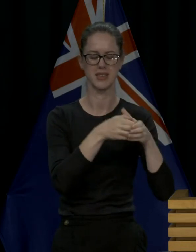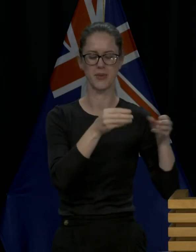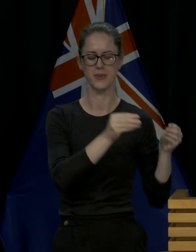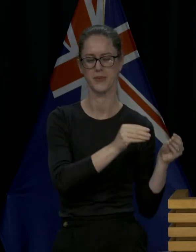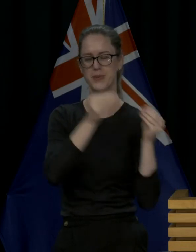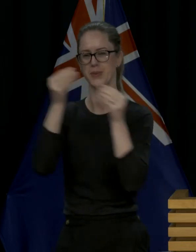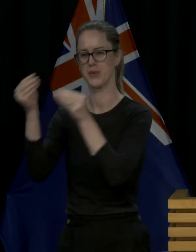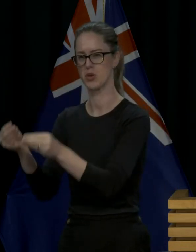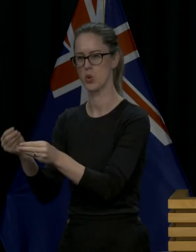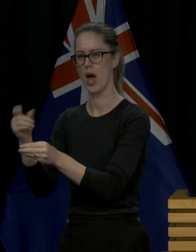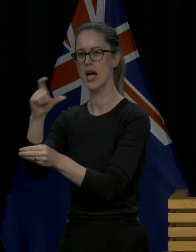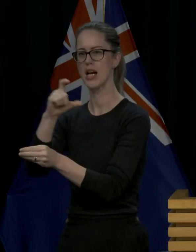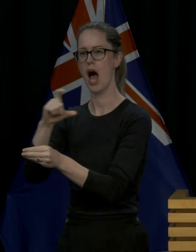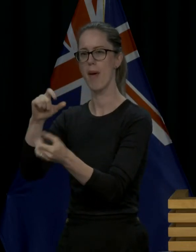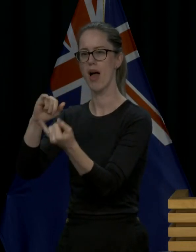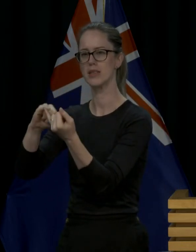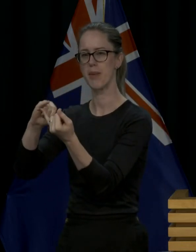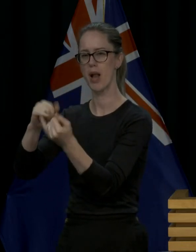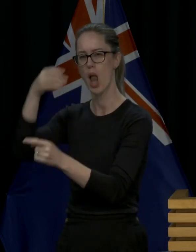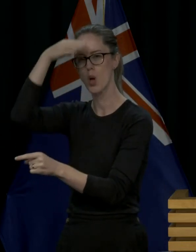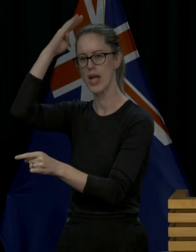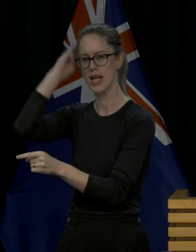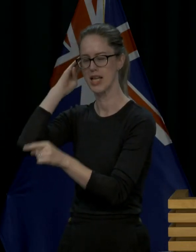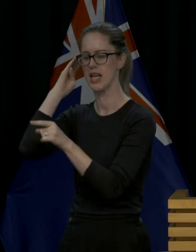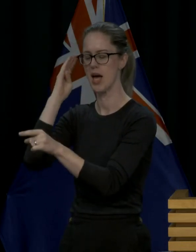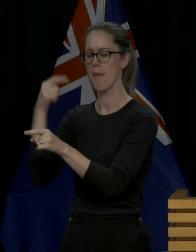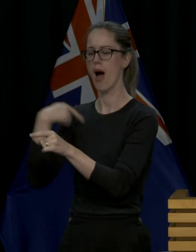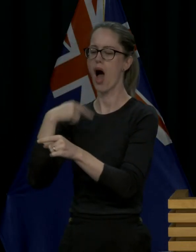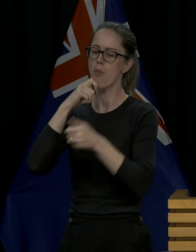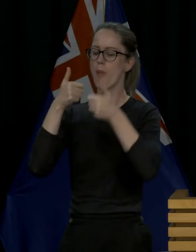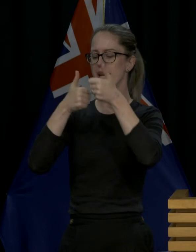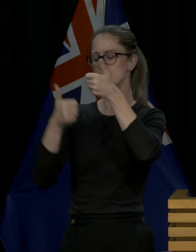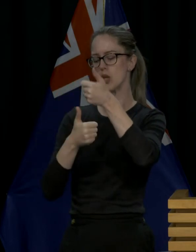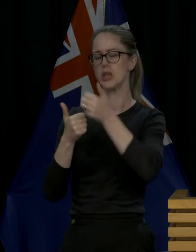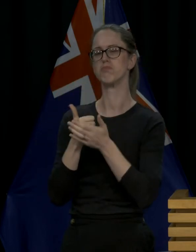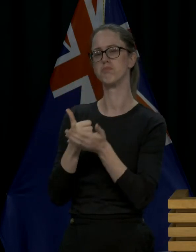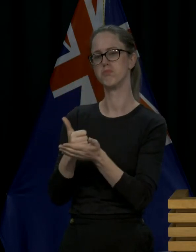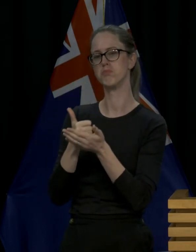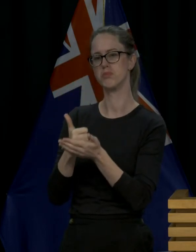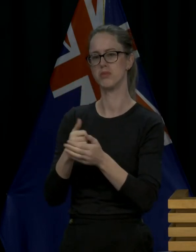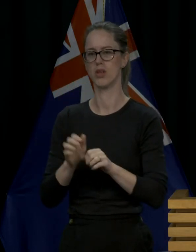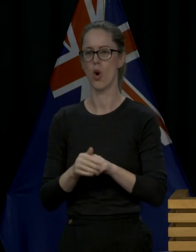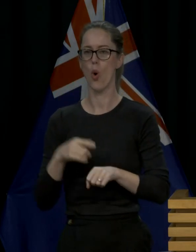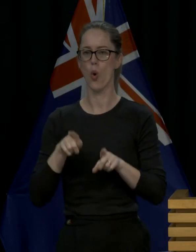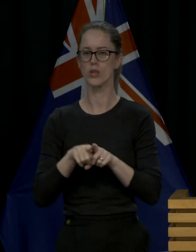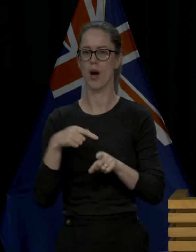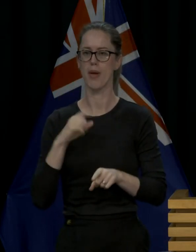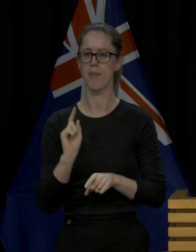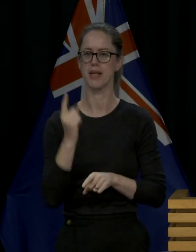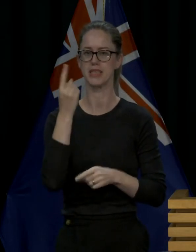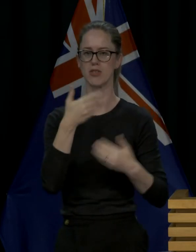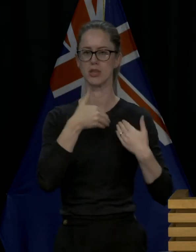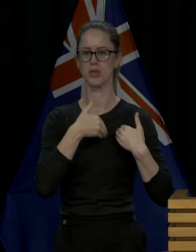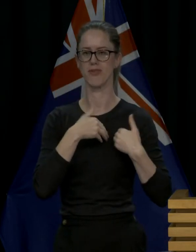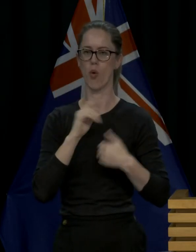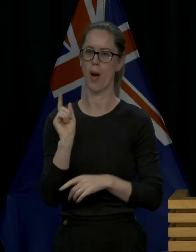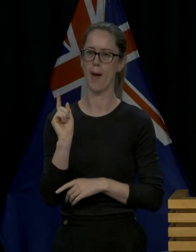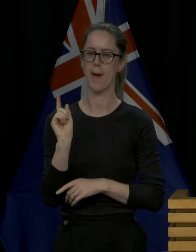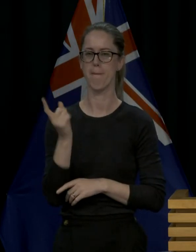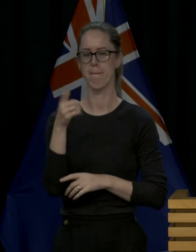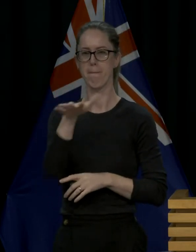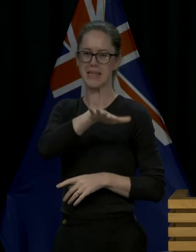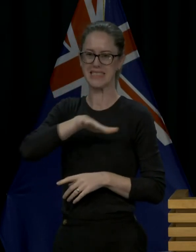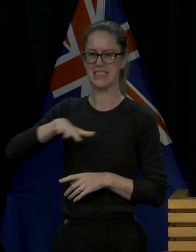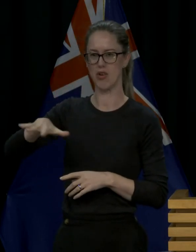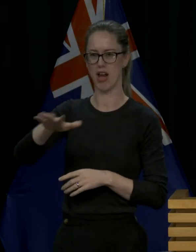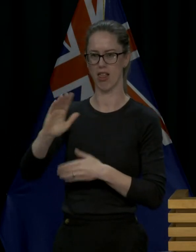to Carmel Sepuloni, but I will keep an associate role and will pick up the role of Minister responsible for Ministerial